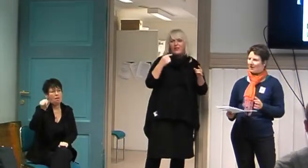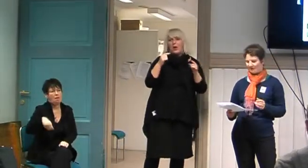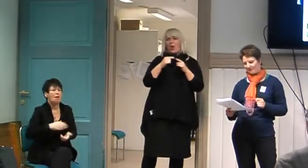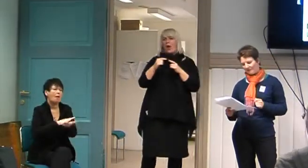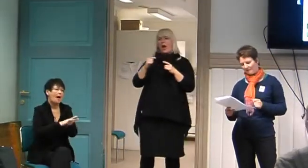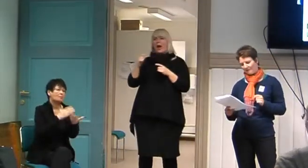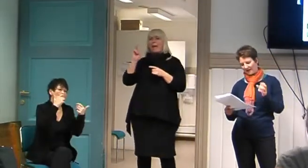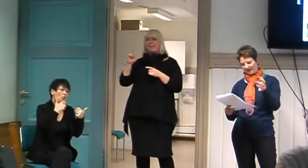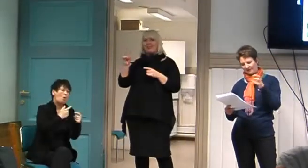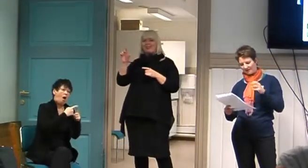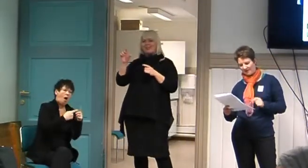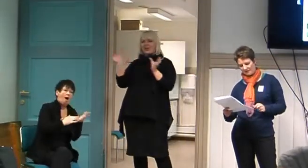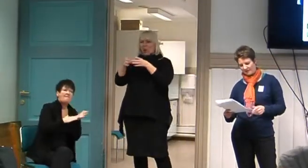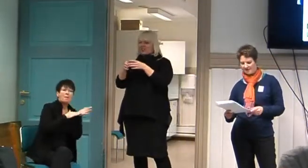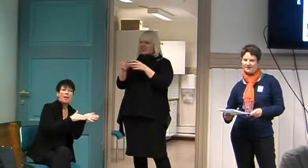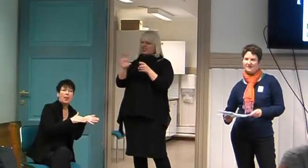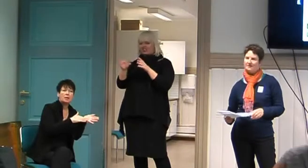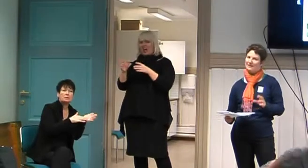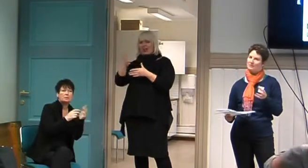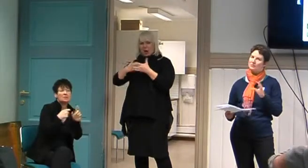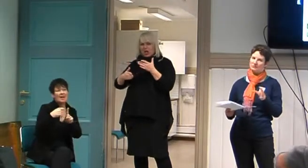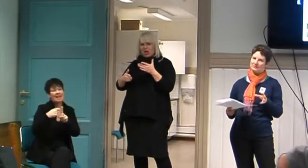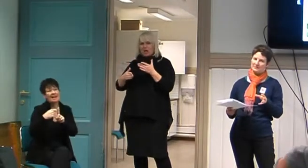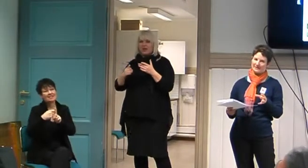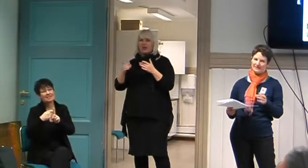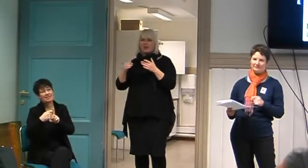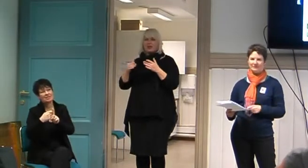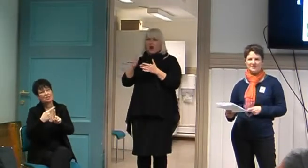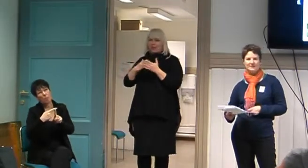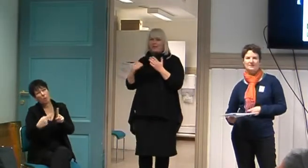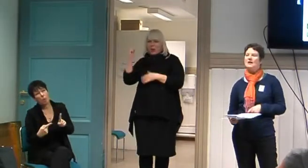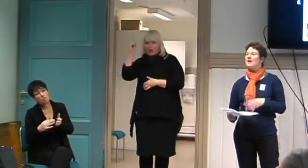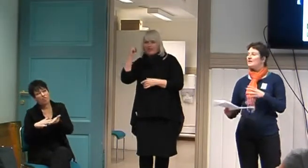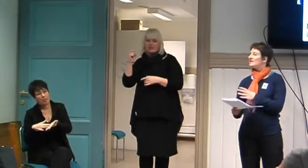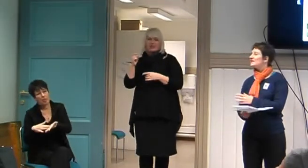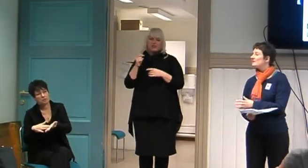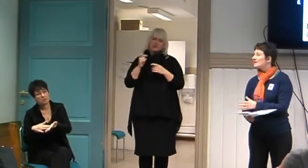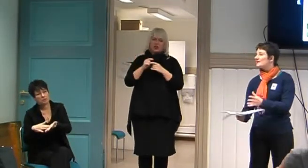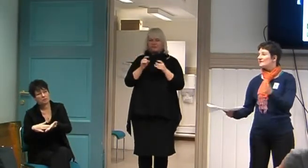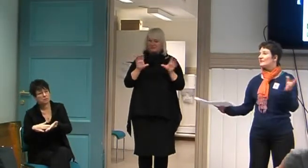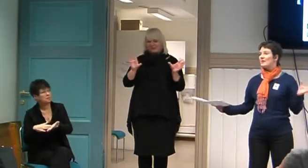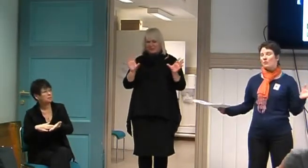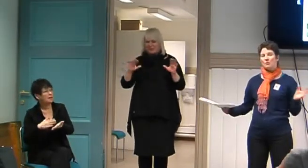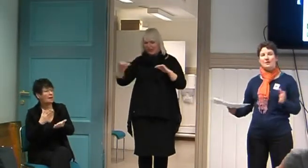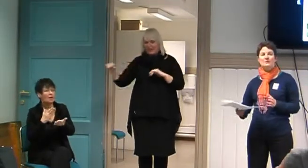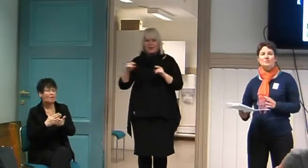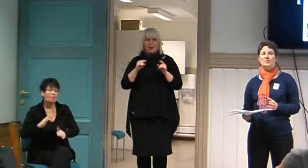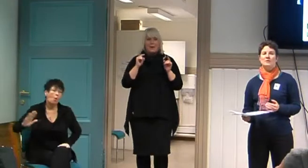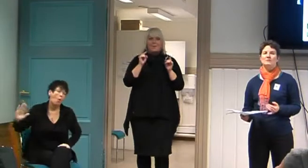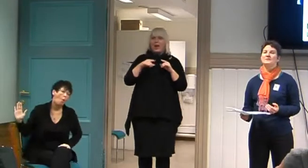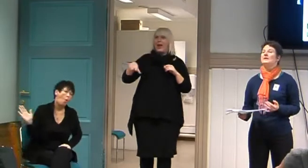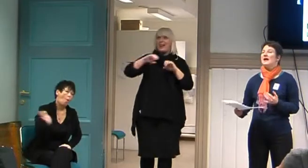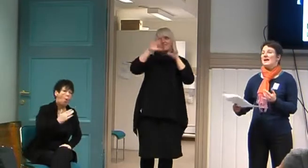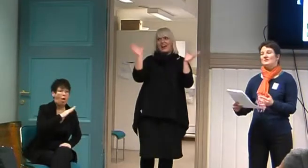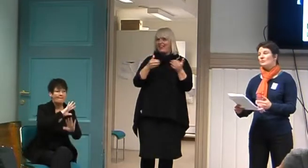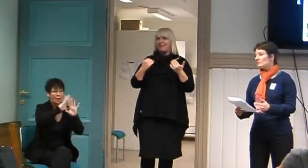about 500,000, and Kensington about 250,000 visitors. Now this is visitors from all over the